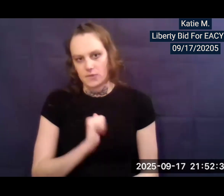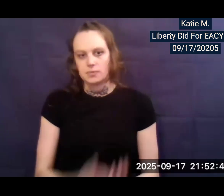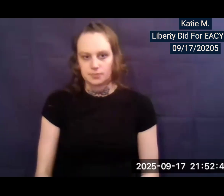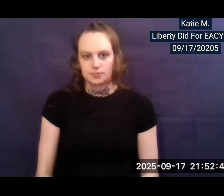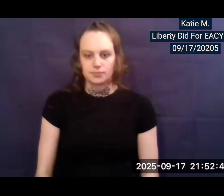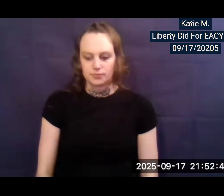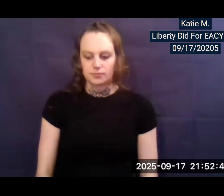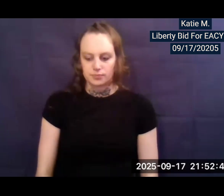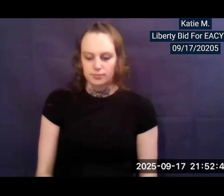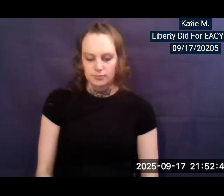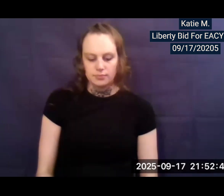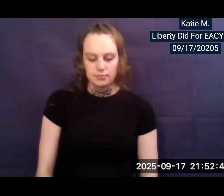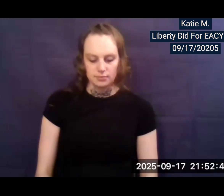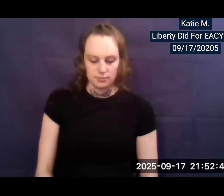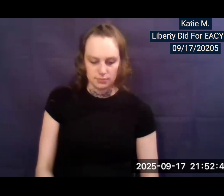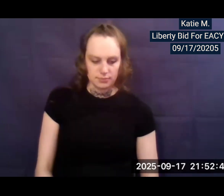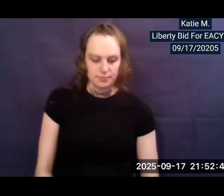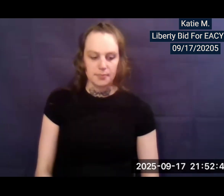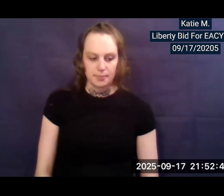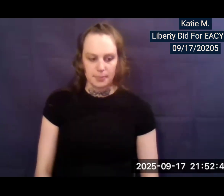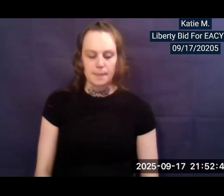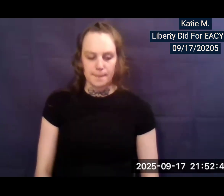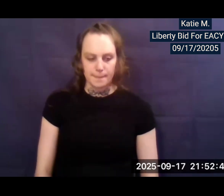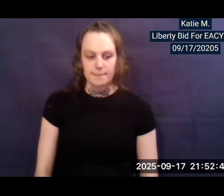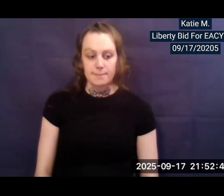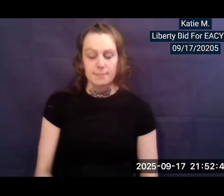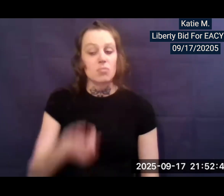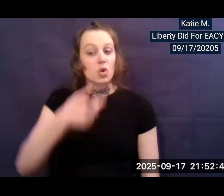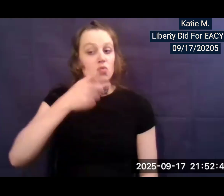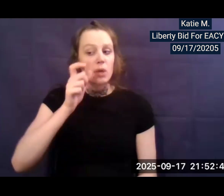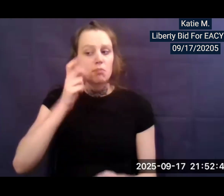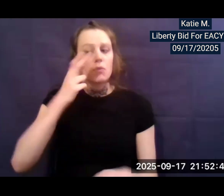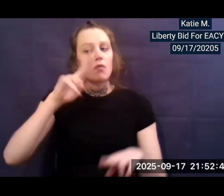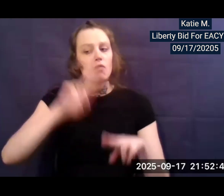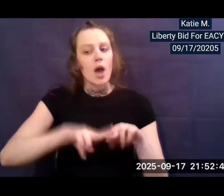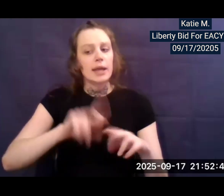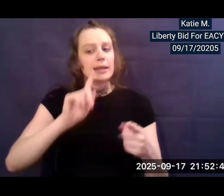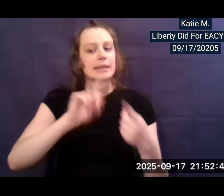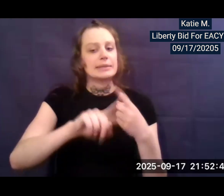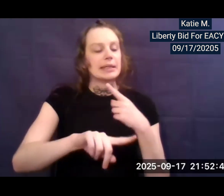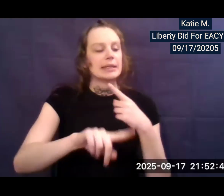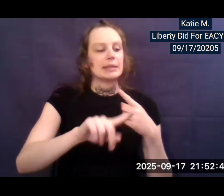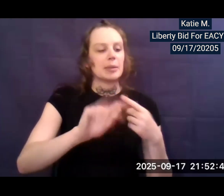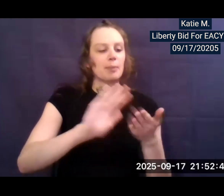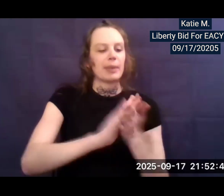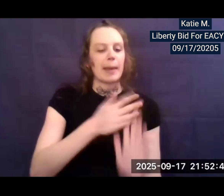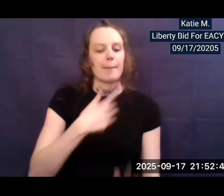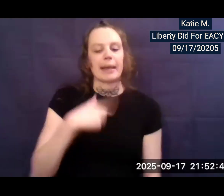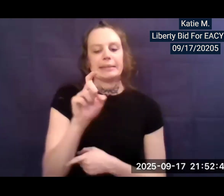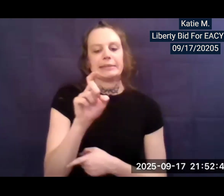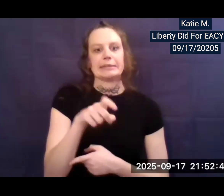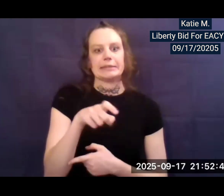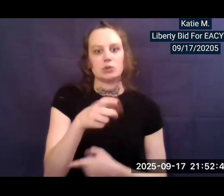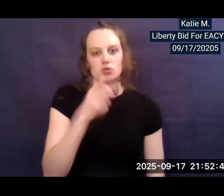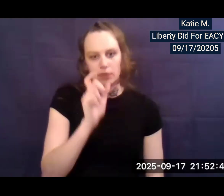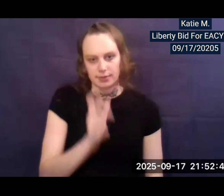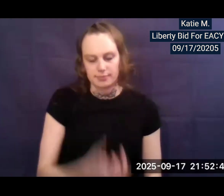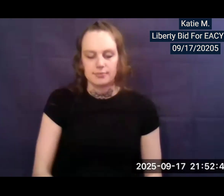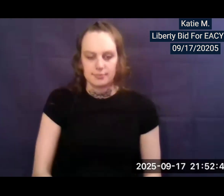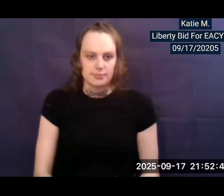kind of like wrote down like the drinking was fun until it wasn't. It became a necessity. And eventually, yeah,